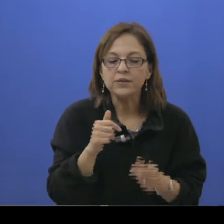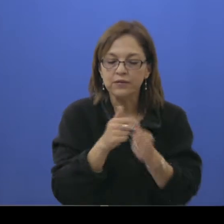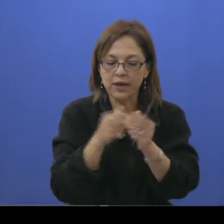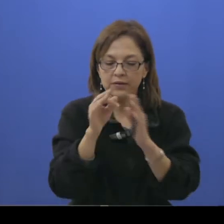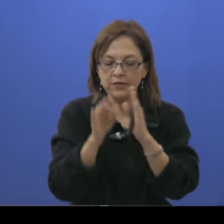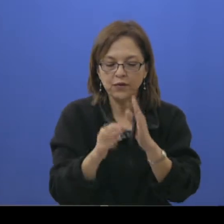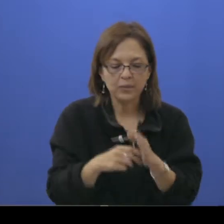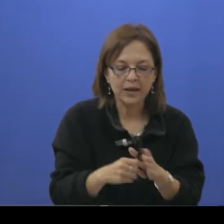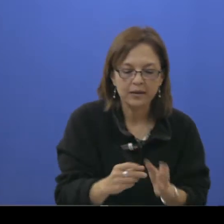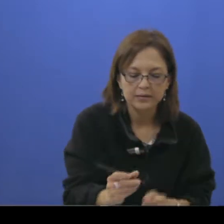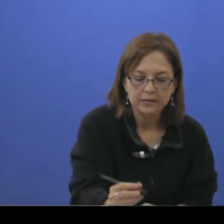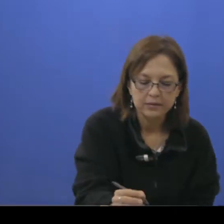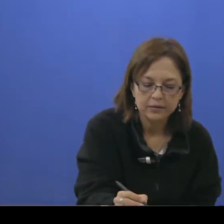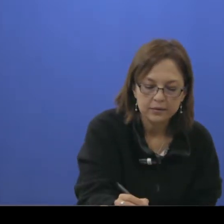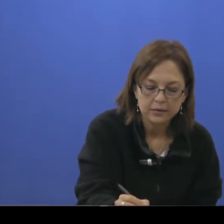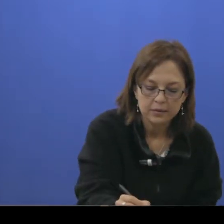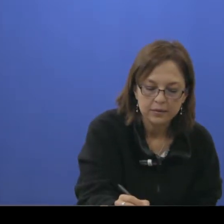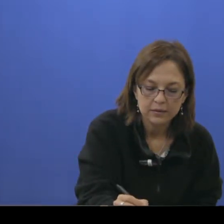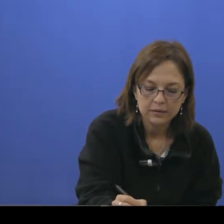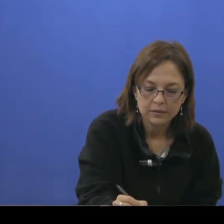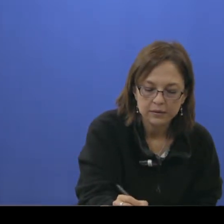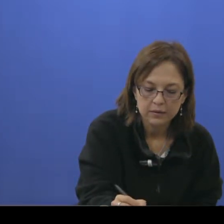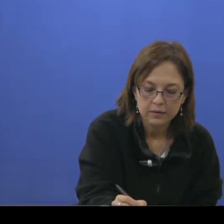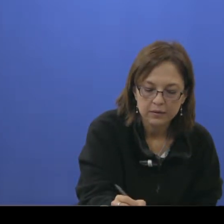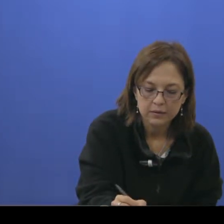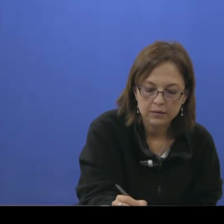Period. Follow the formula.